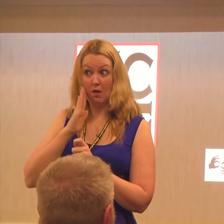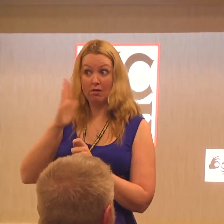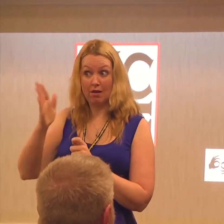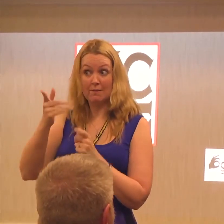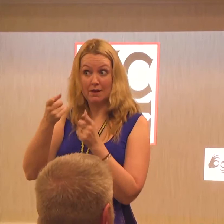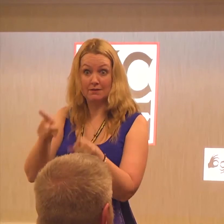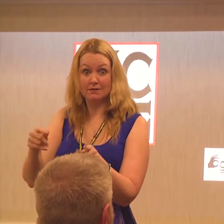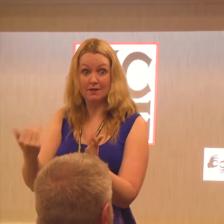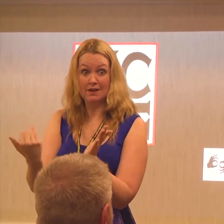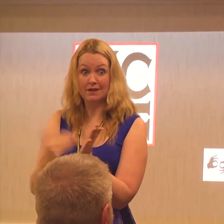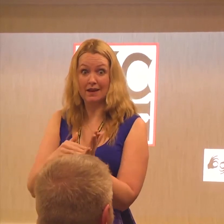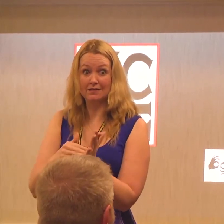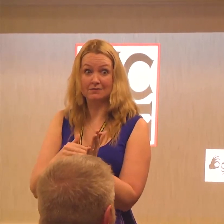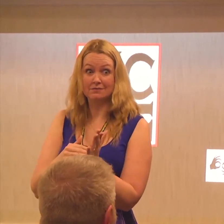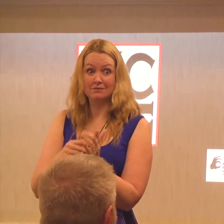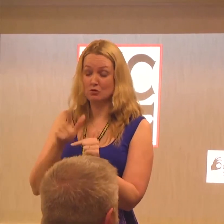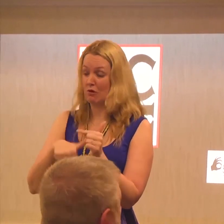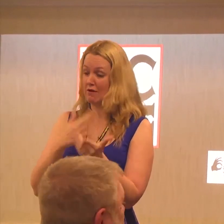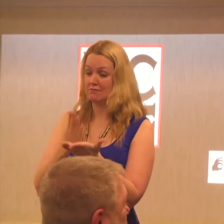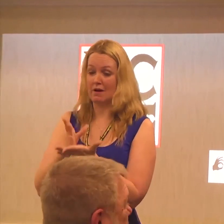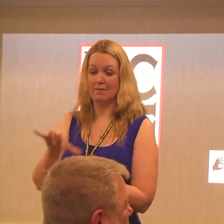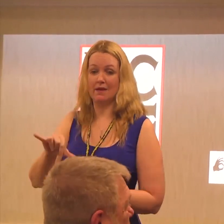inevitable.